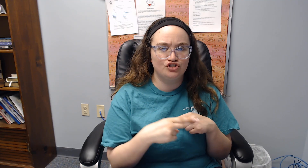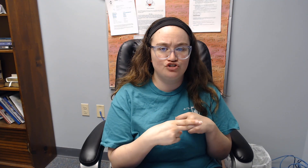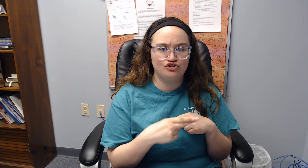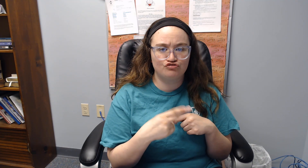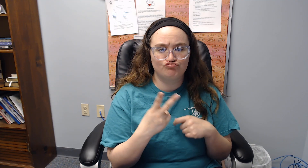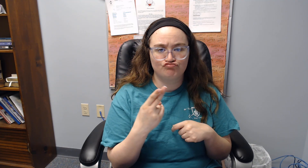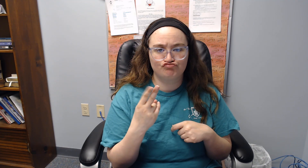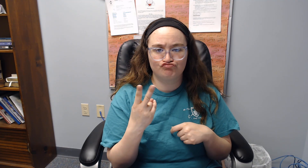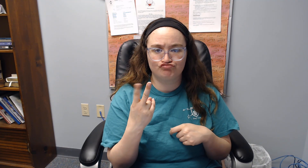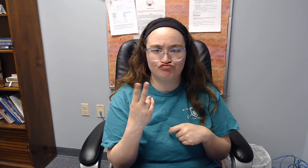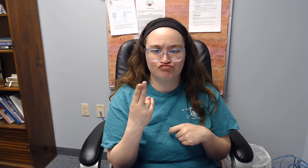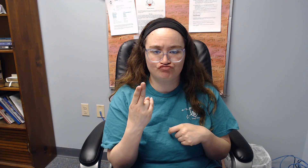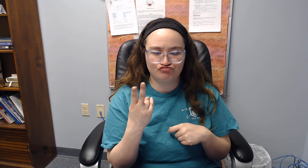Scissors.